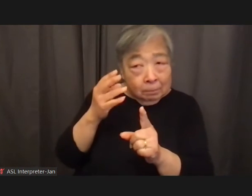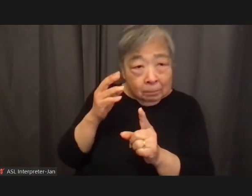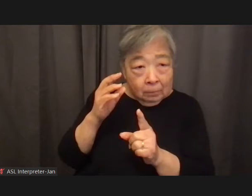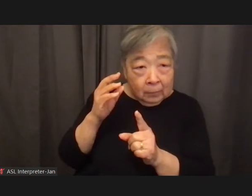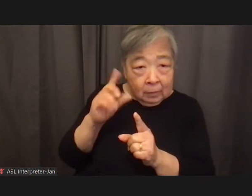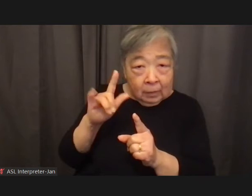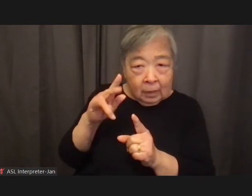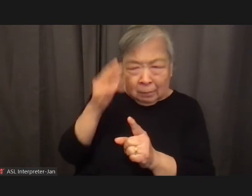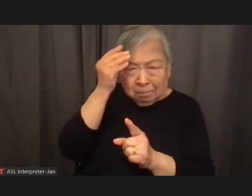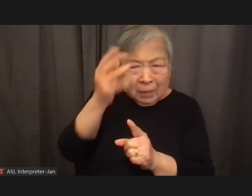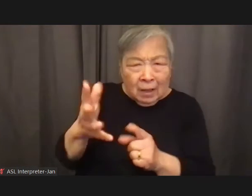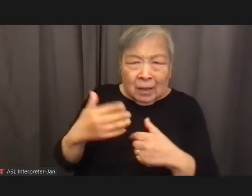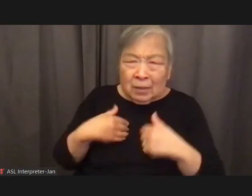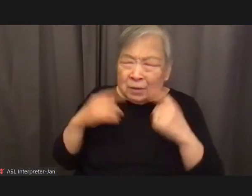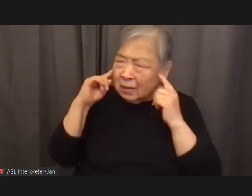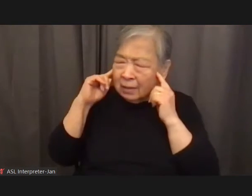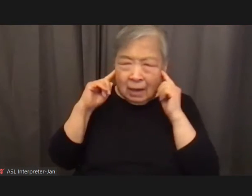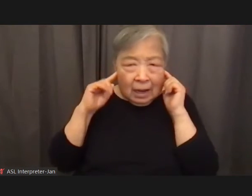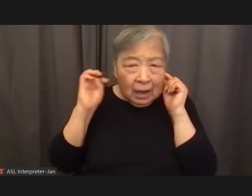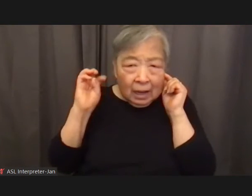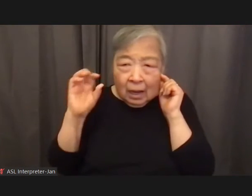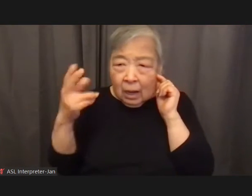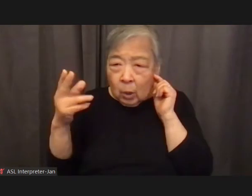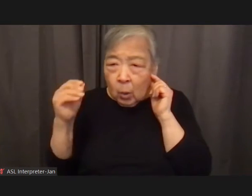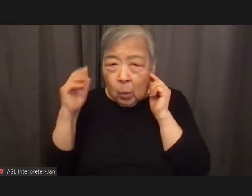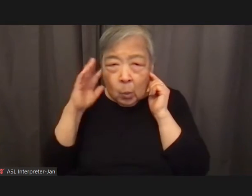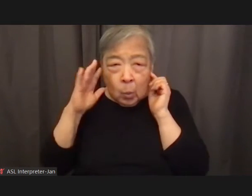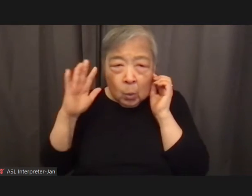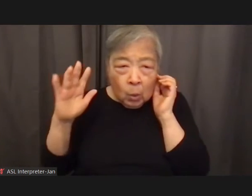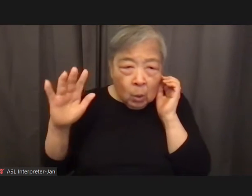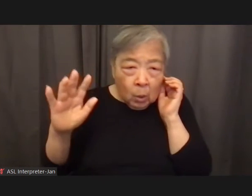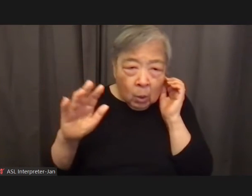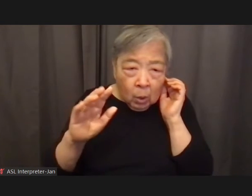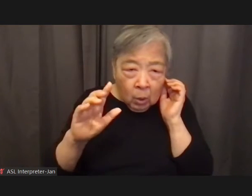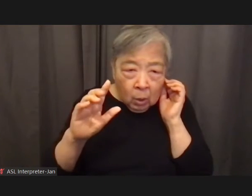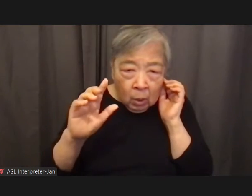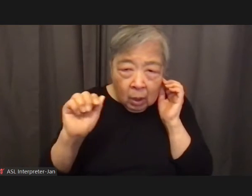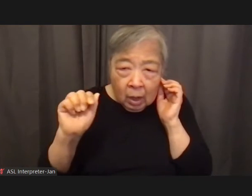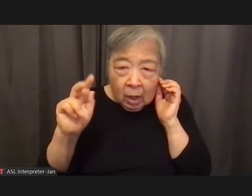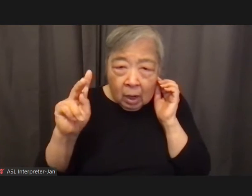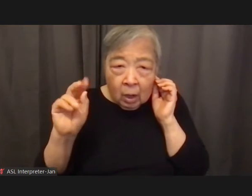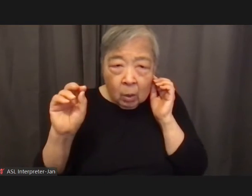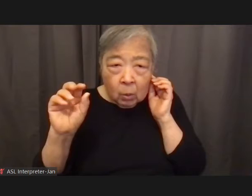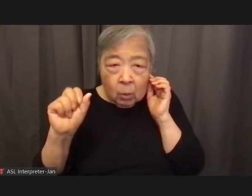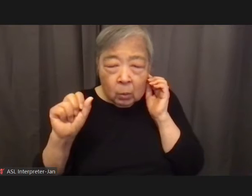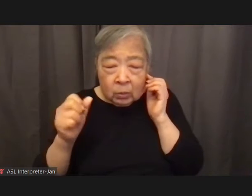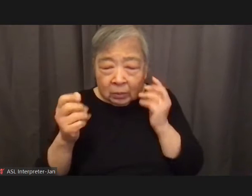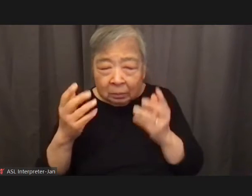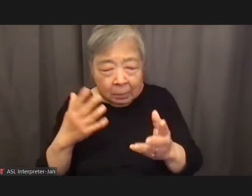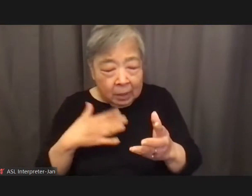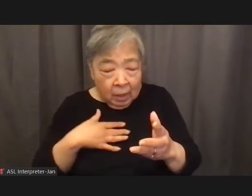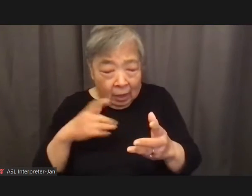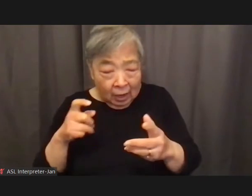echo, maybe I have to take over, Lina, while I plug myself back in.